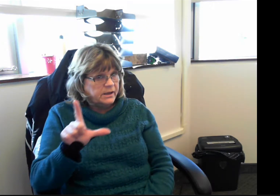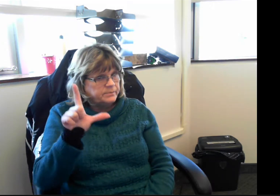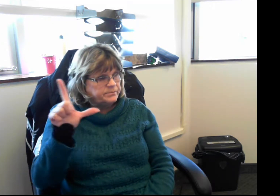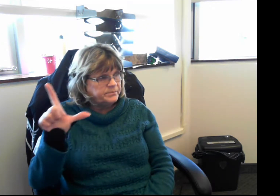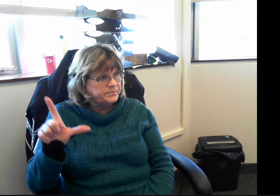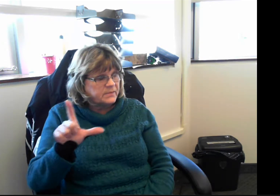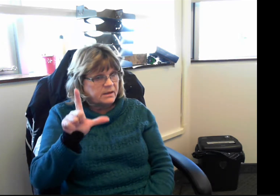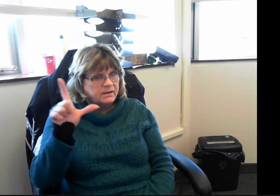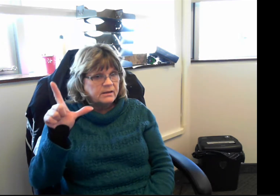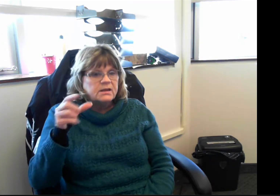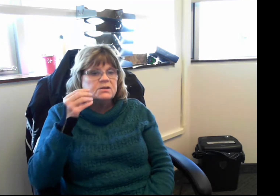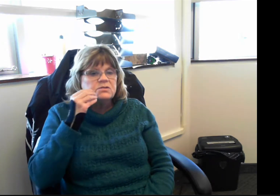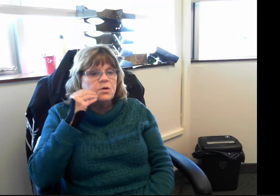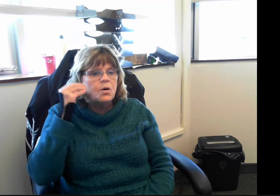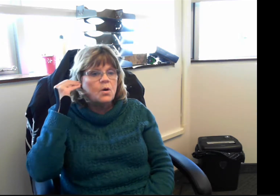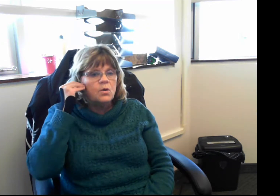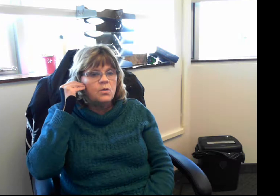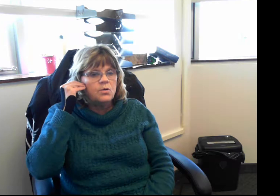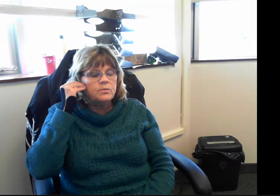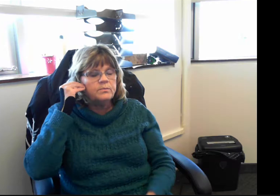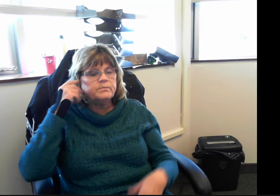library. So home,